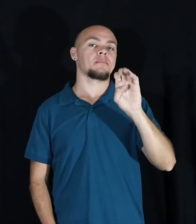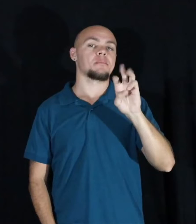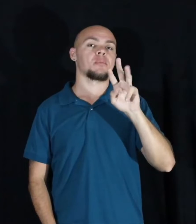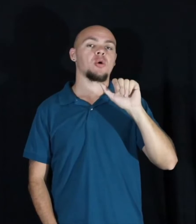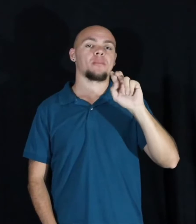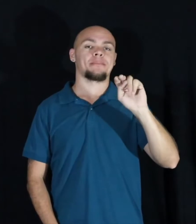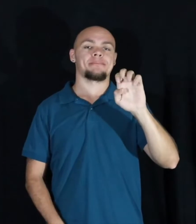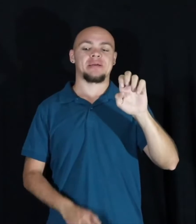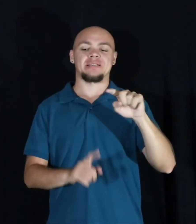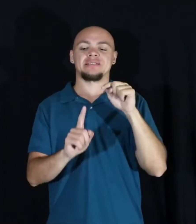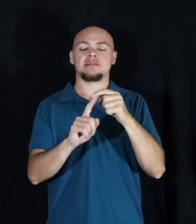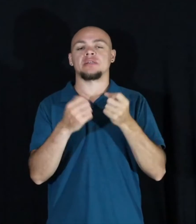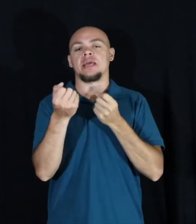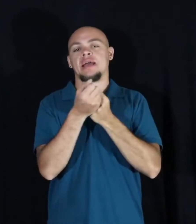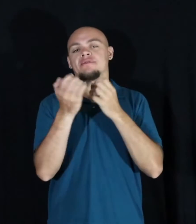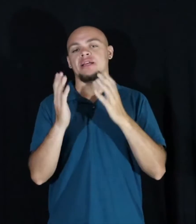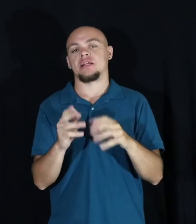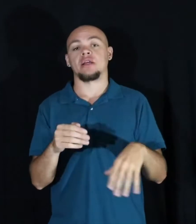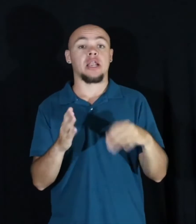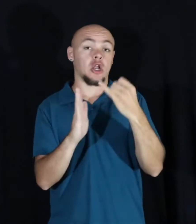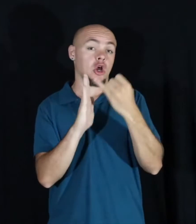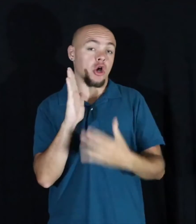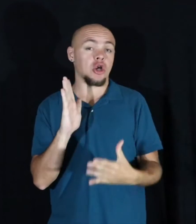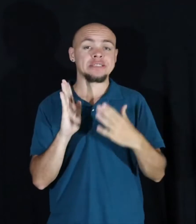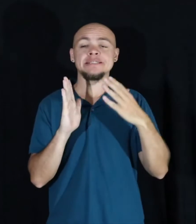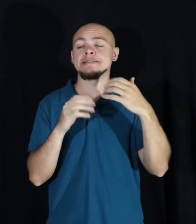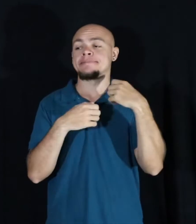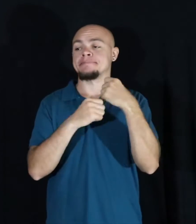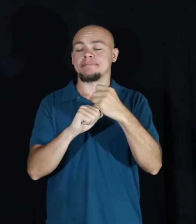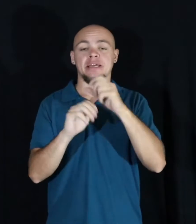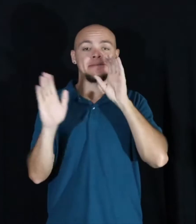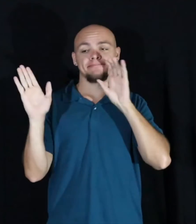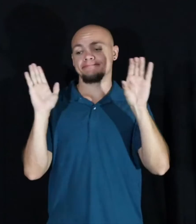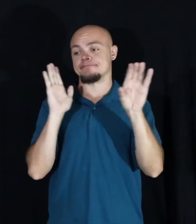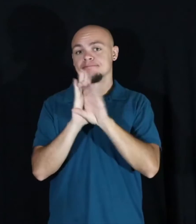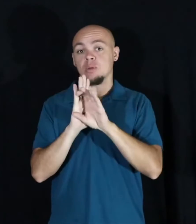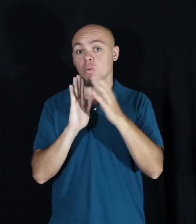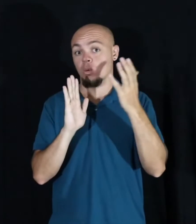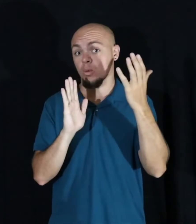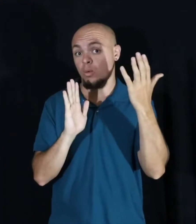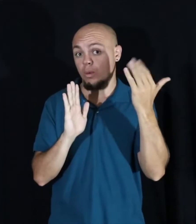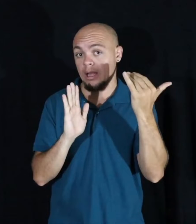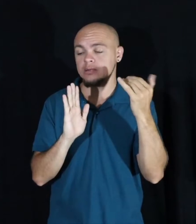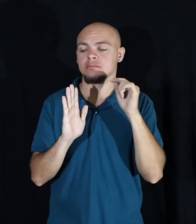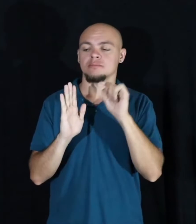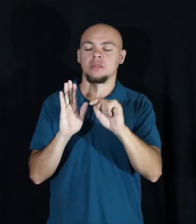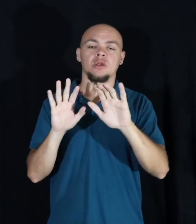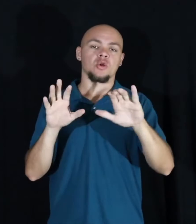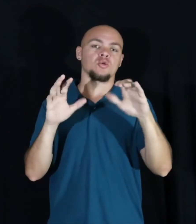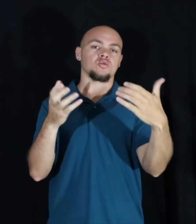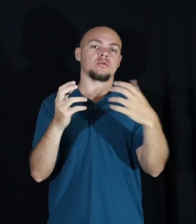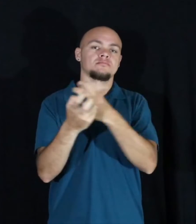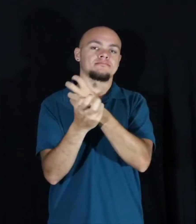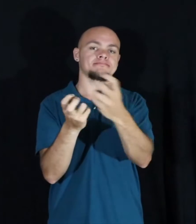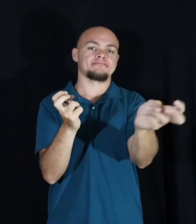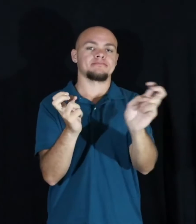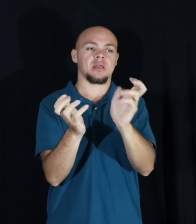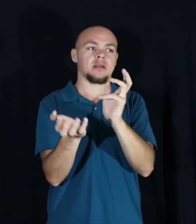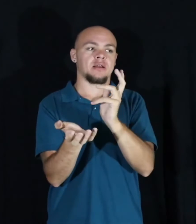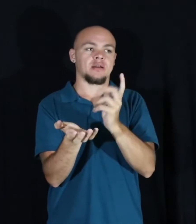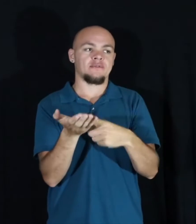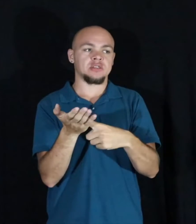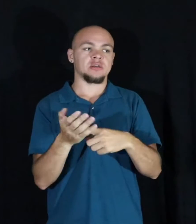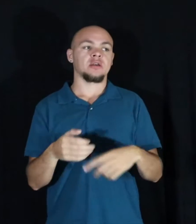is also an artist who would create these beautiful images based on the conversations from our group. The first you'd see as being